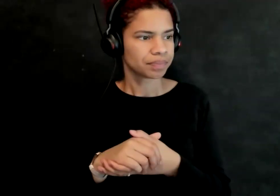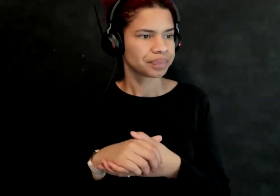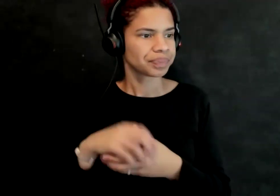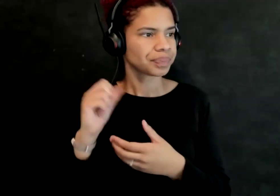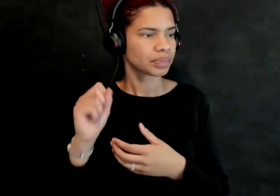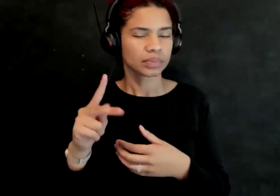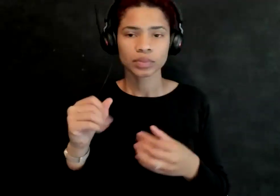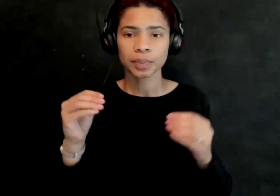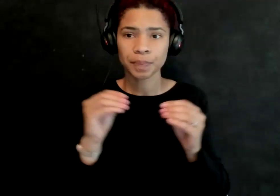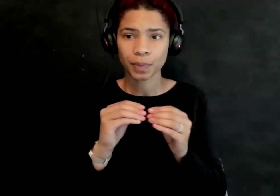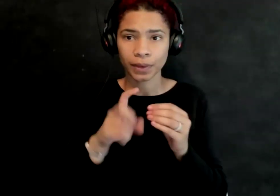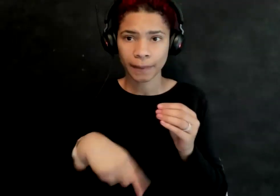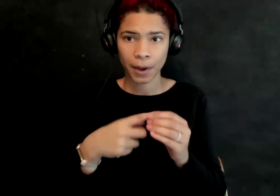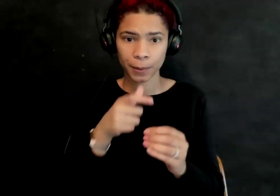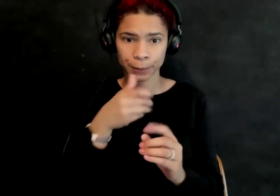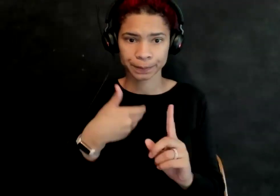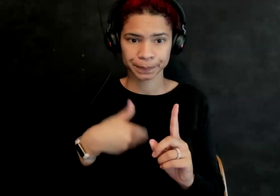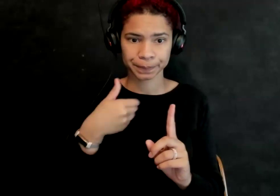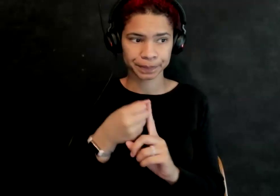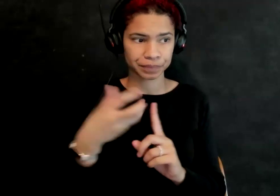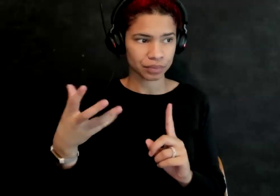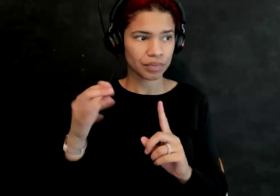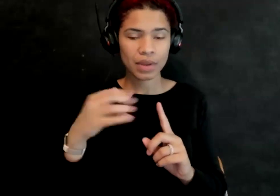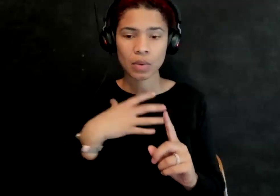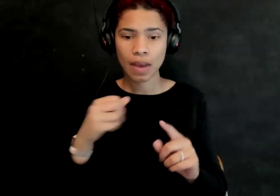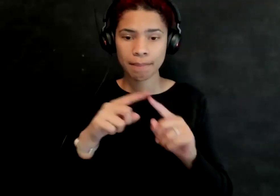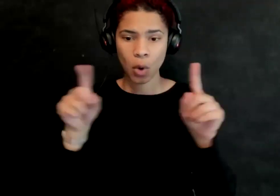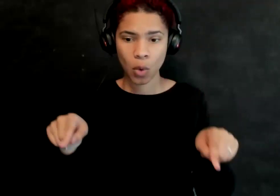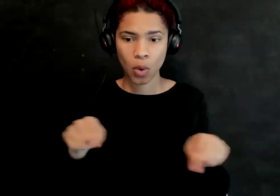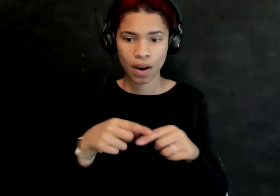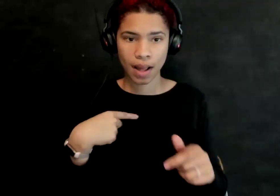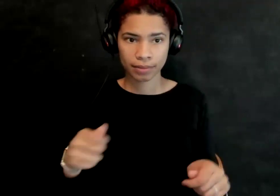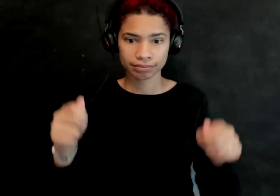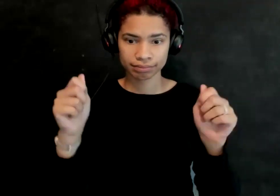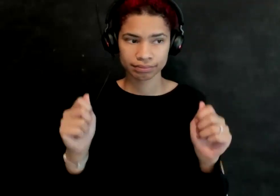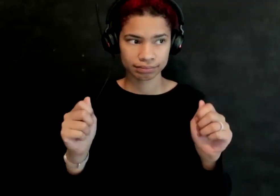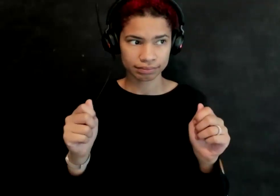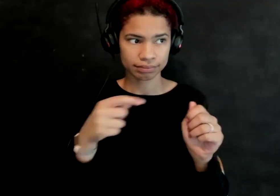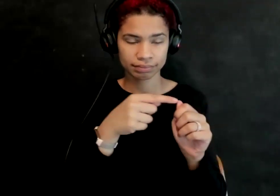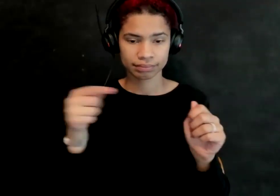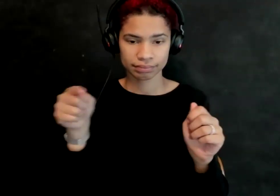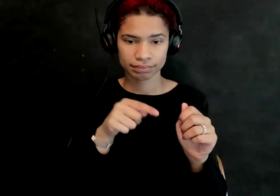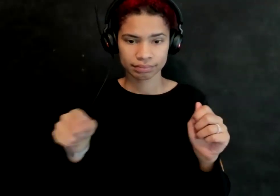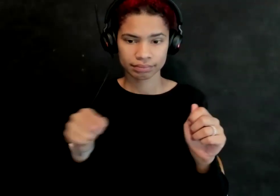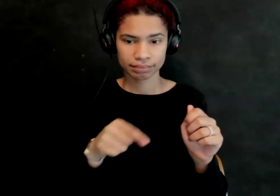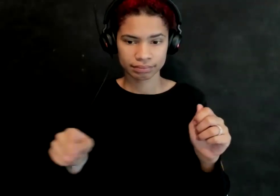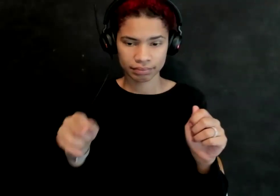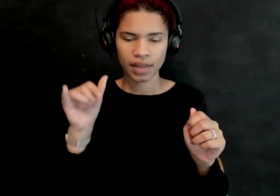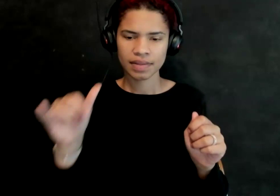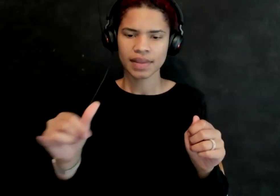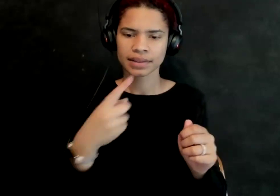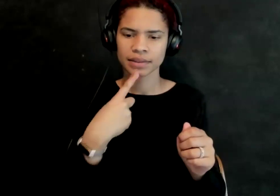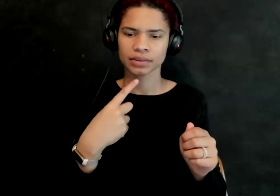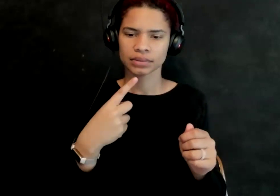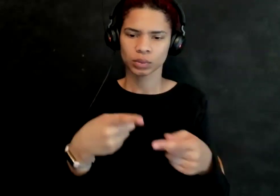Okay, so a little bit about me. The whiteboard that I am holding gives you a sense of the things that are important to